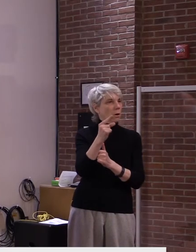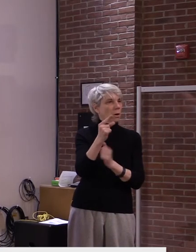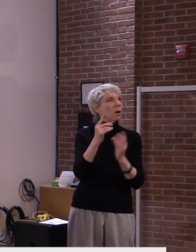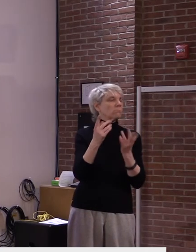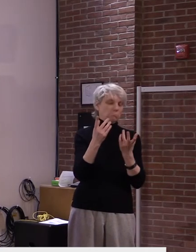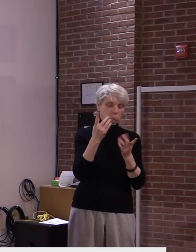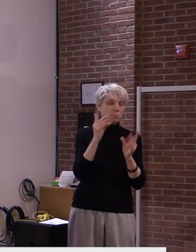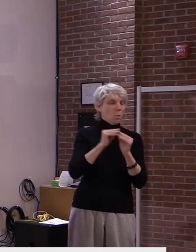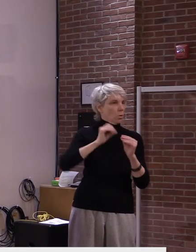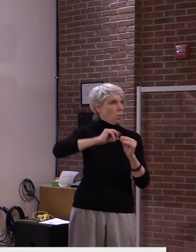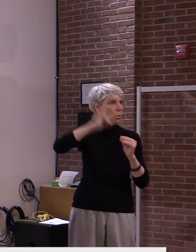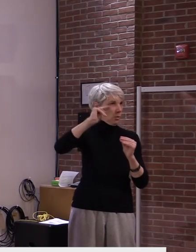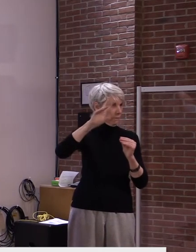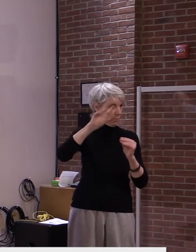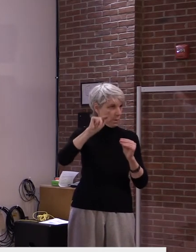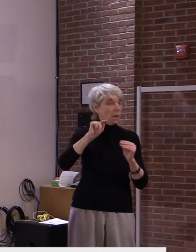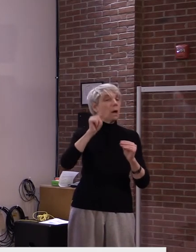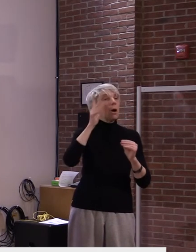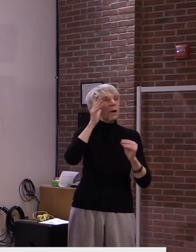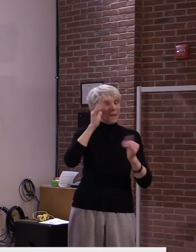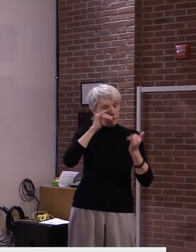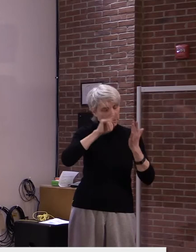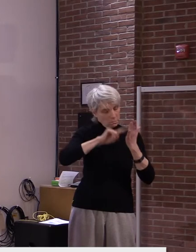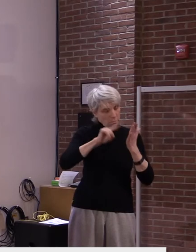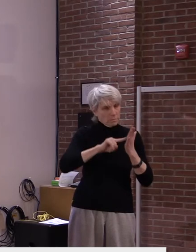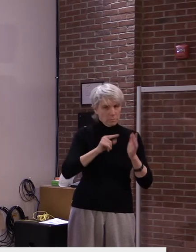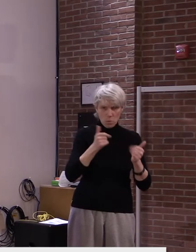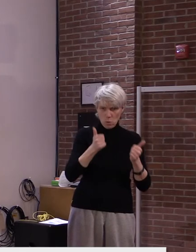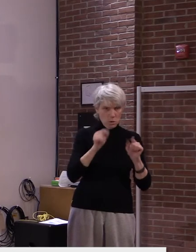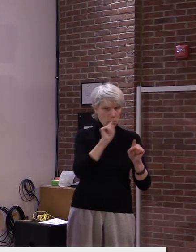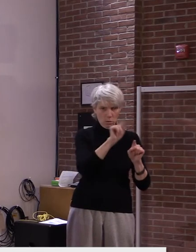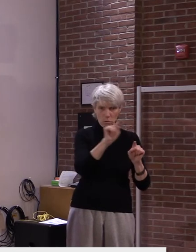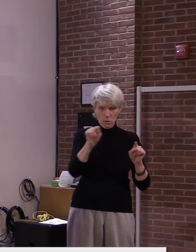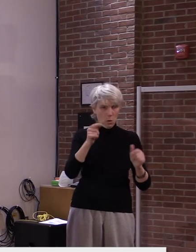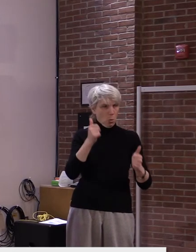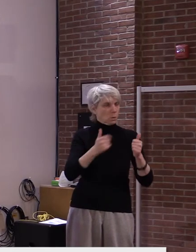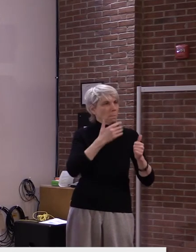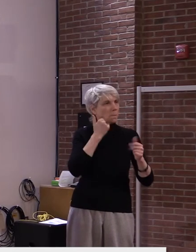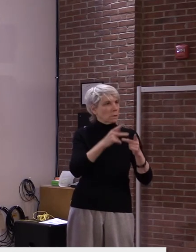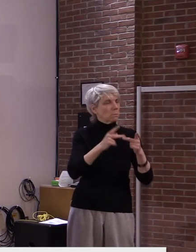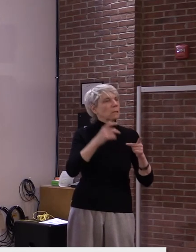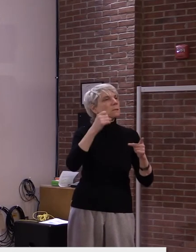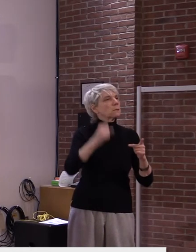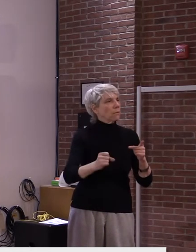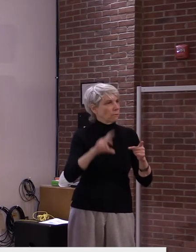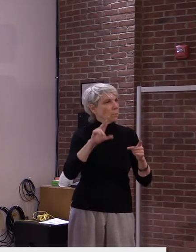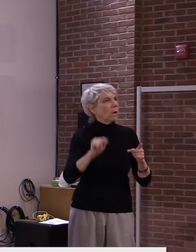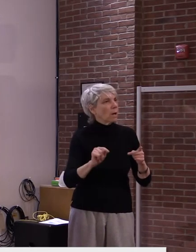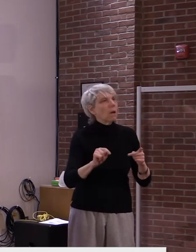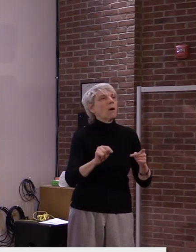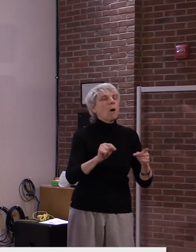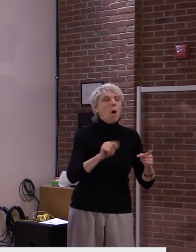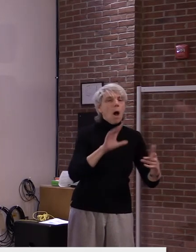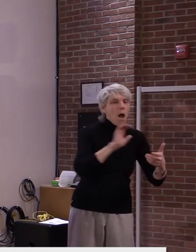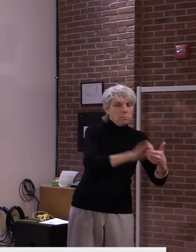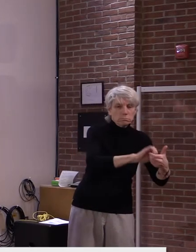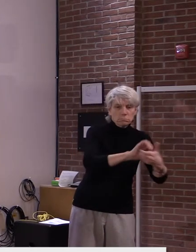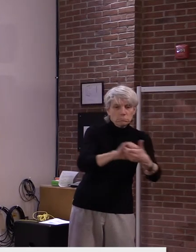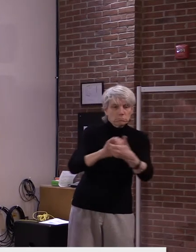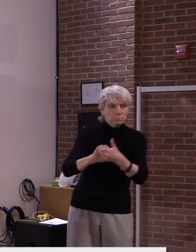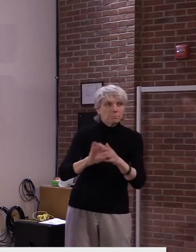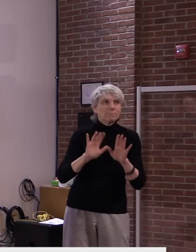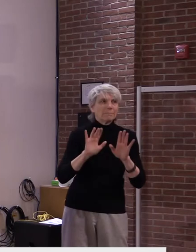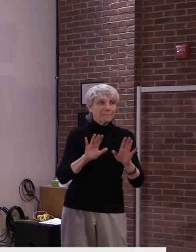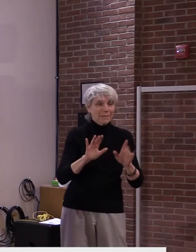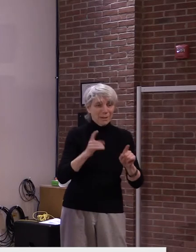that we can open up to help with the situation that you did. You just got to give me a little bit more time than a